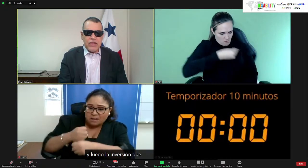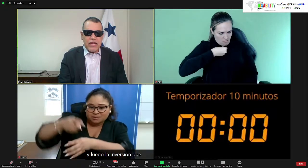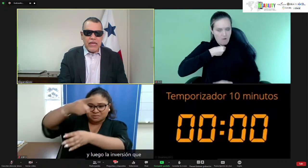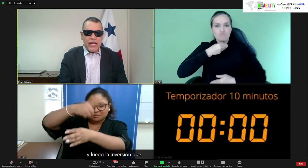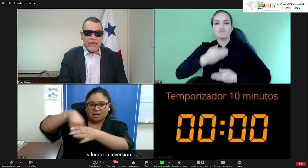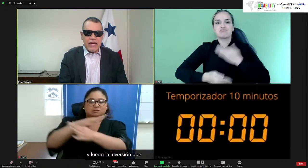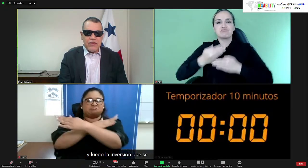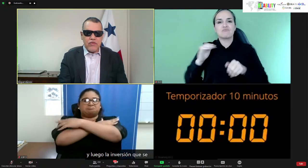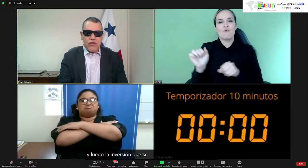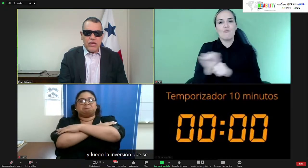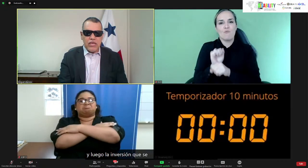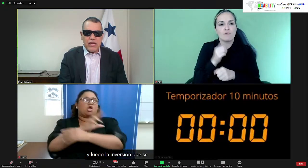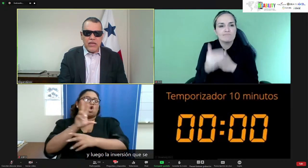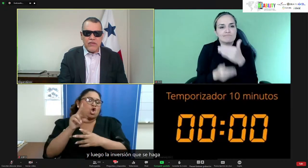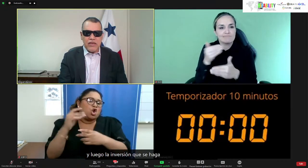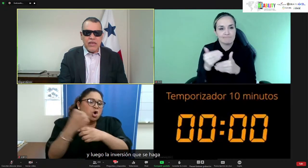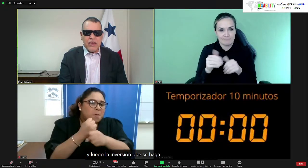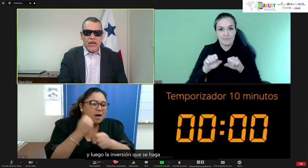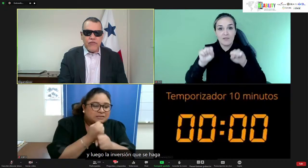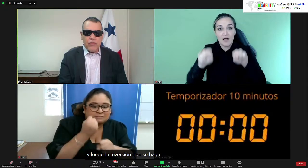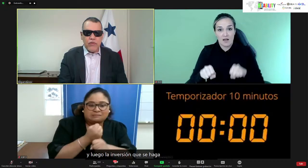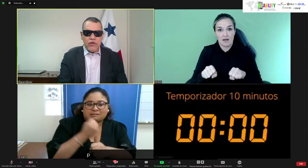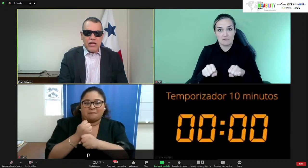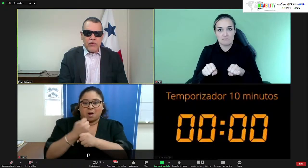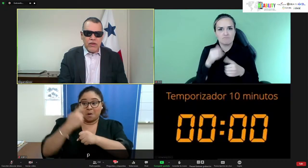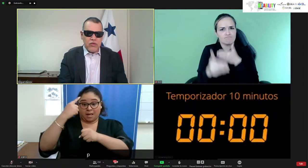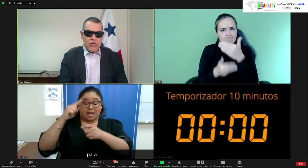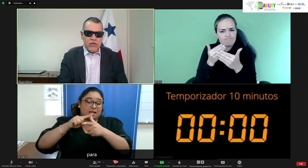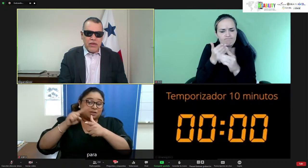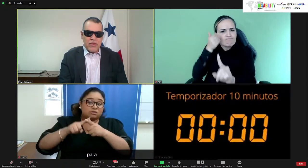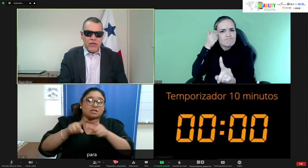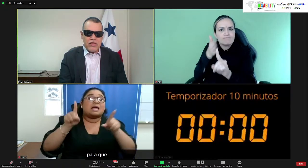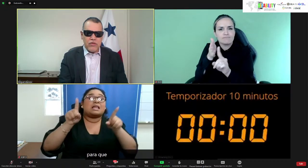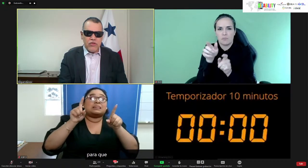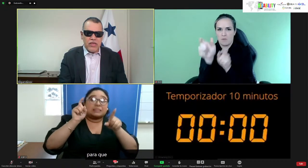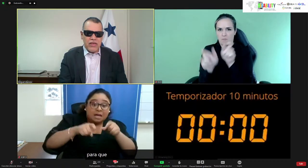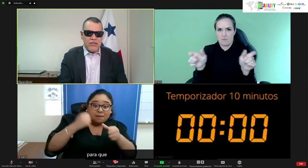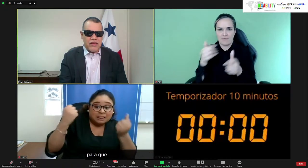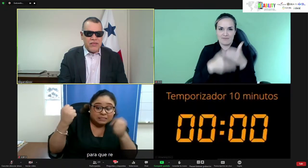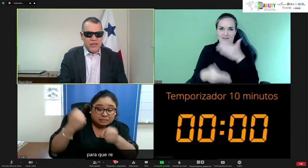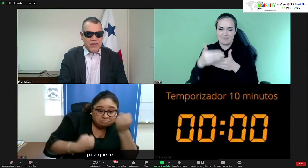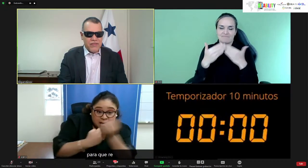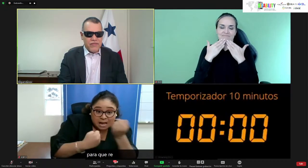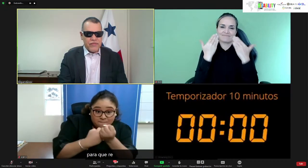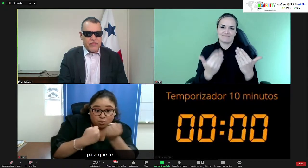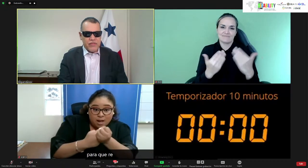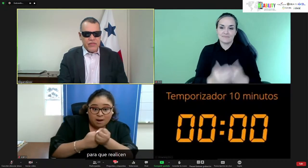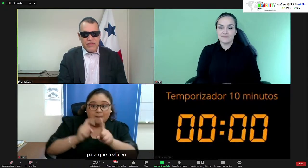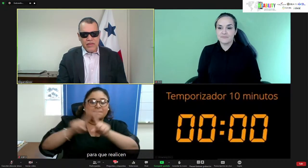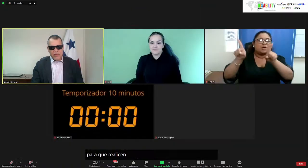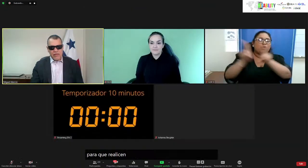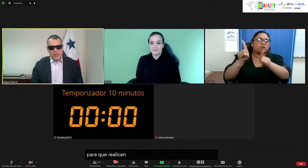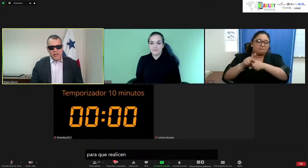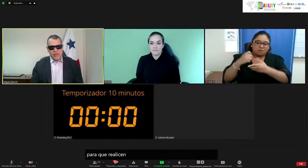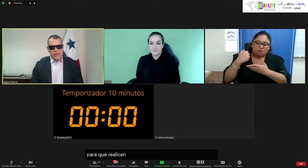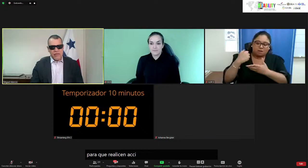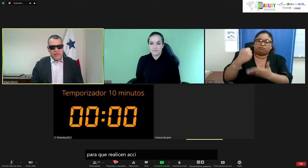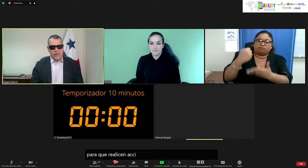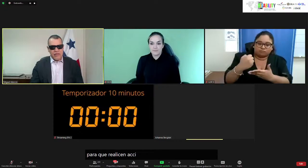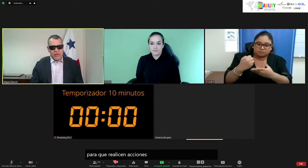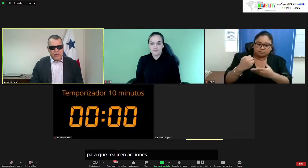that they can carry out their different tasks and actions in favor of the population with disabilities thank you very